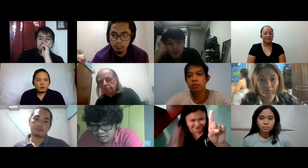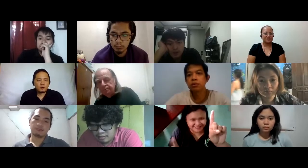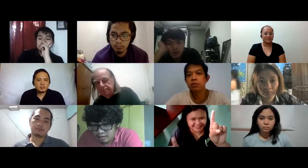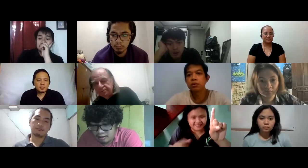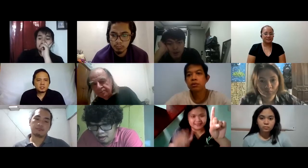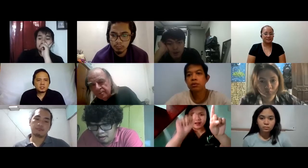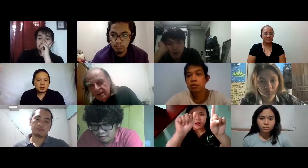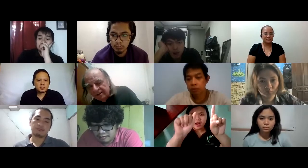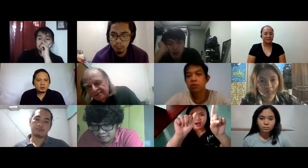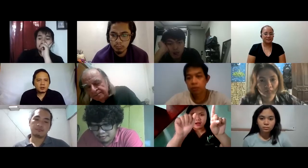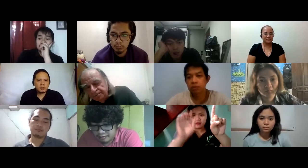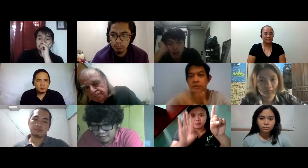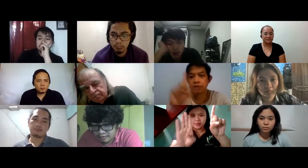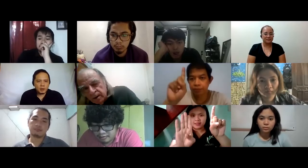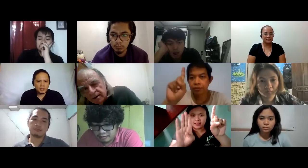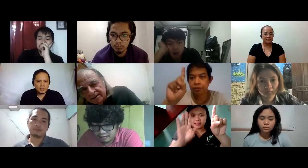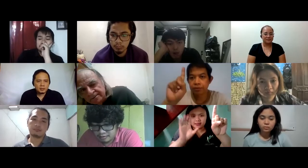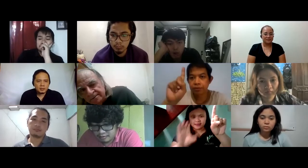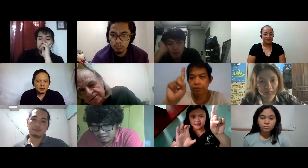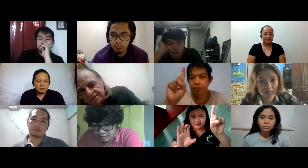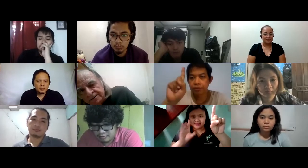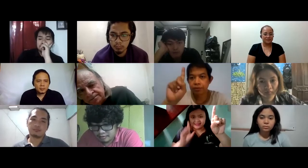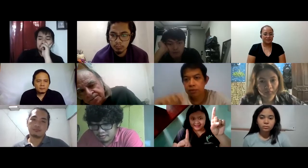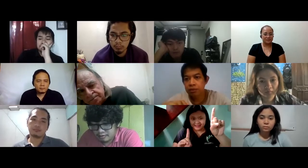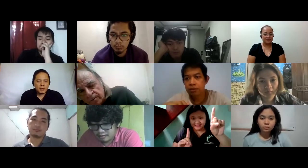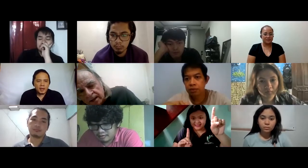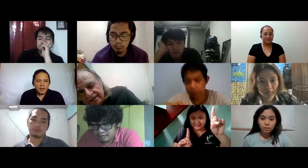So we're focusing just on number one.